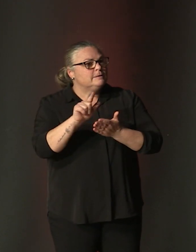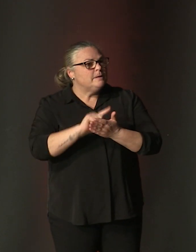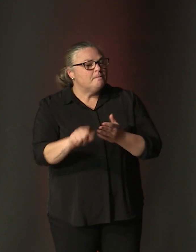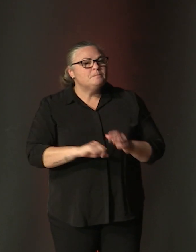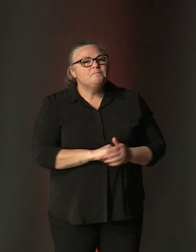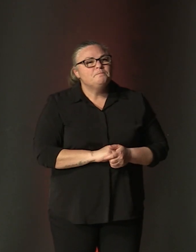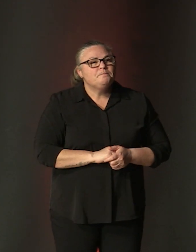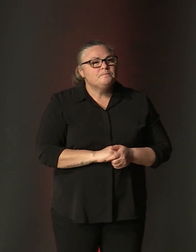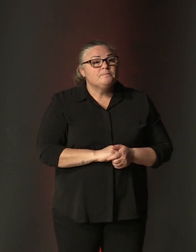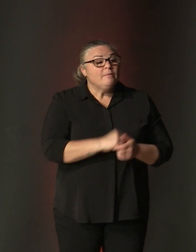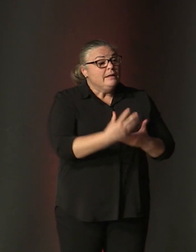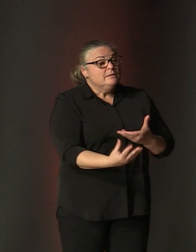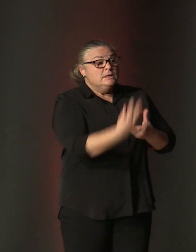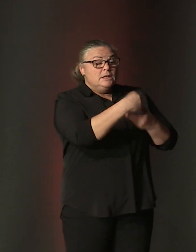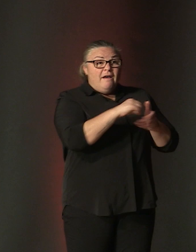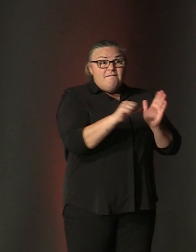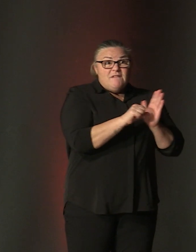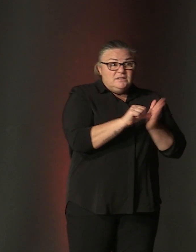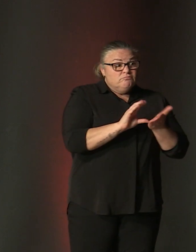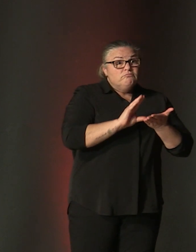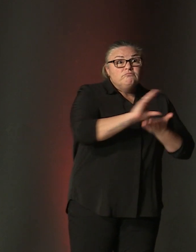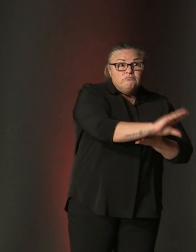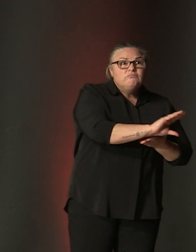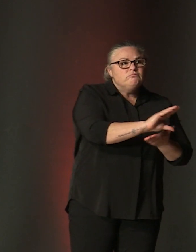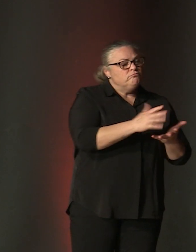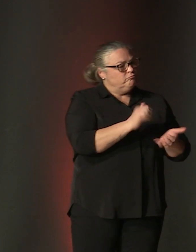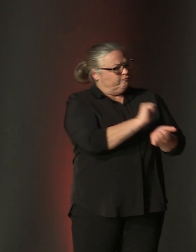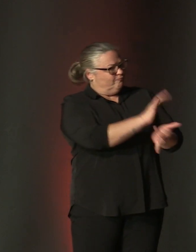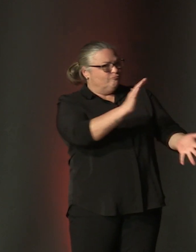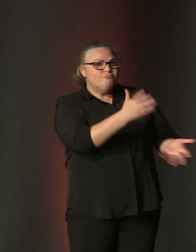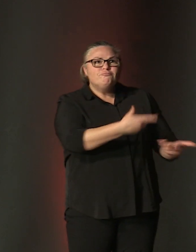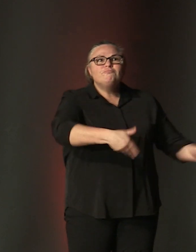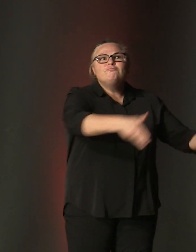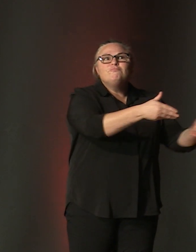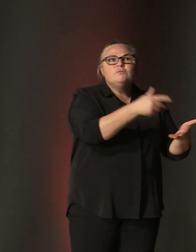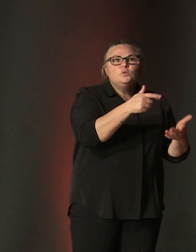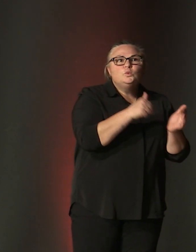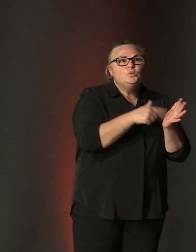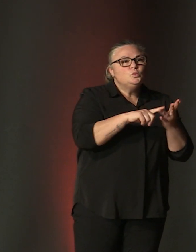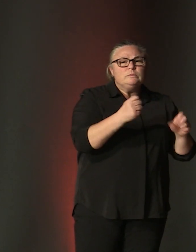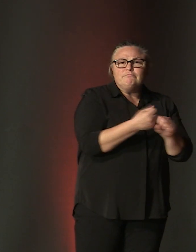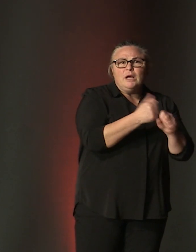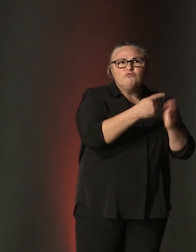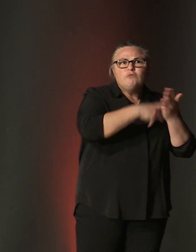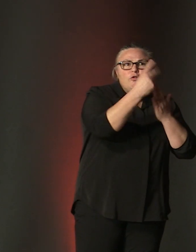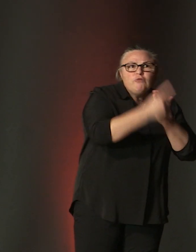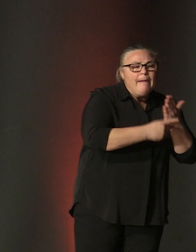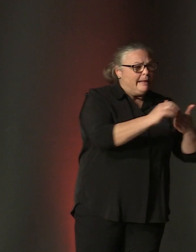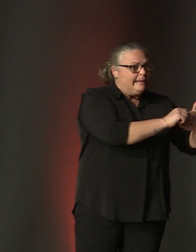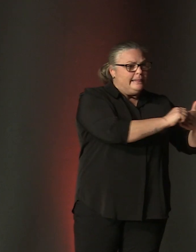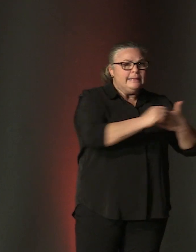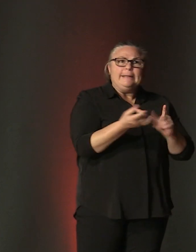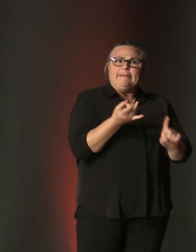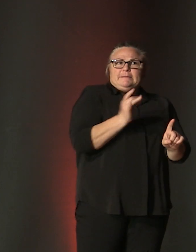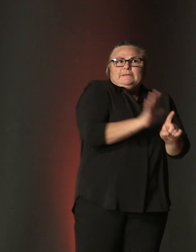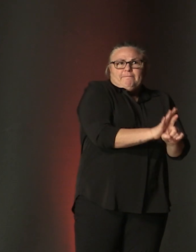Participatory funding gives flexibility and the freedom for beneficiaries to create the programs and lead the change that they